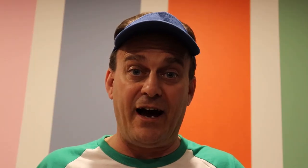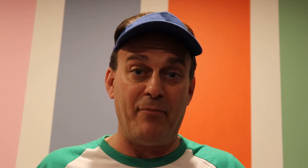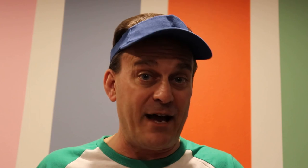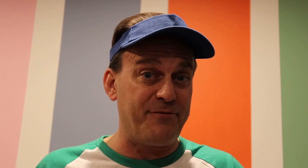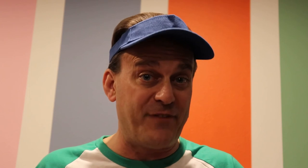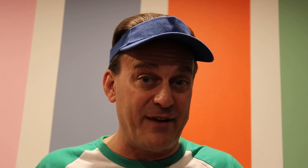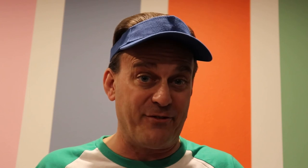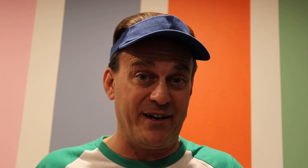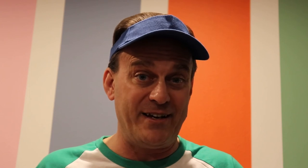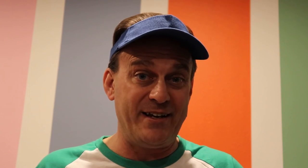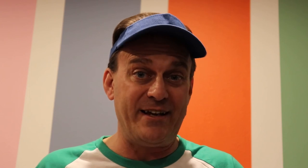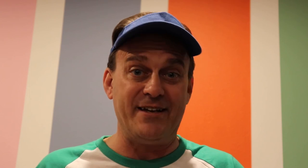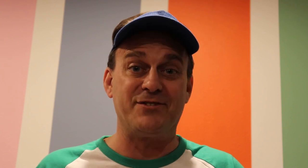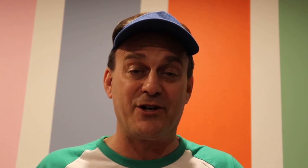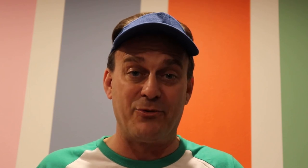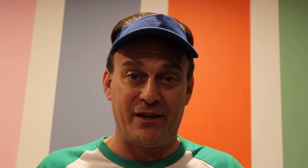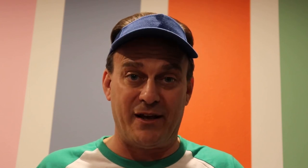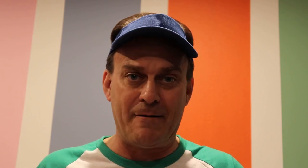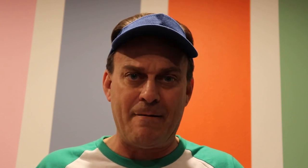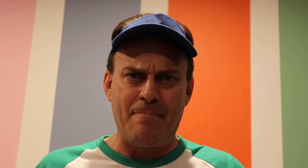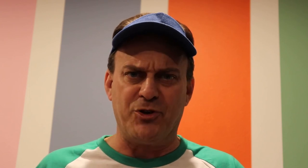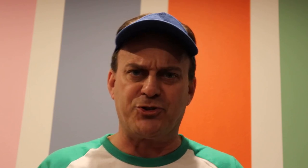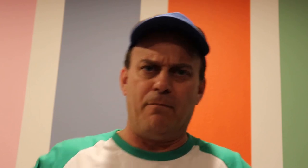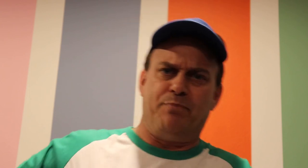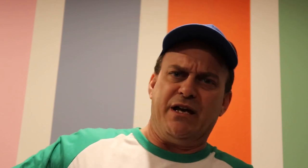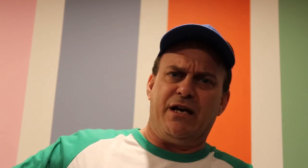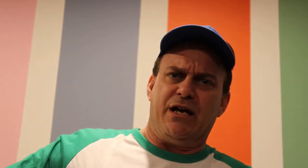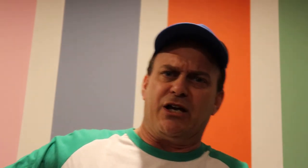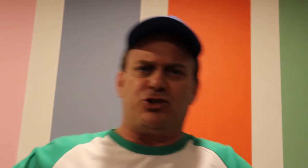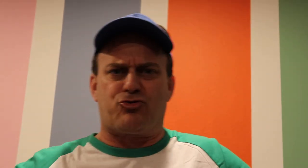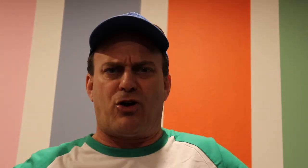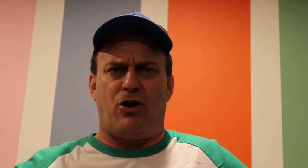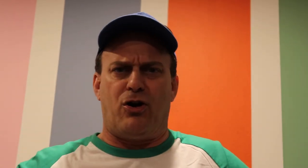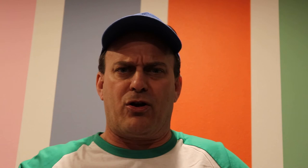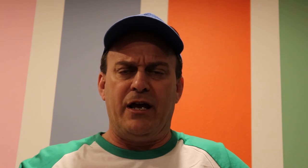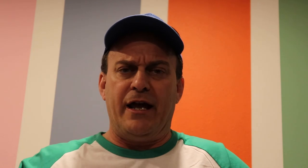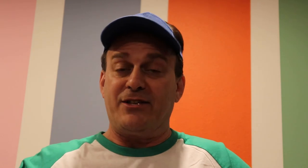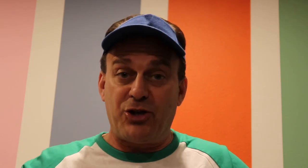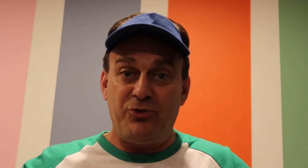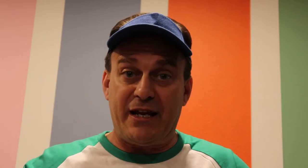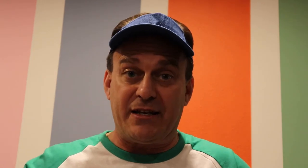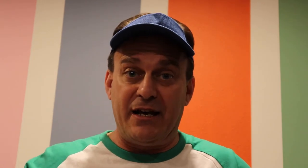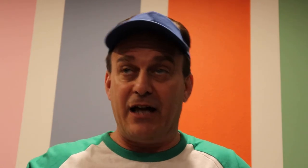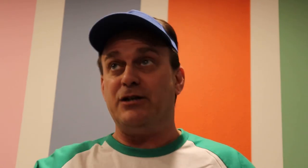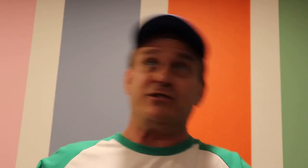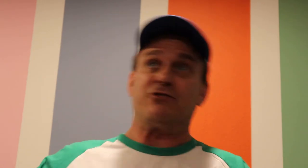My favorite is the gorilla. They're so big and strong and so neat. I love when they run